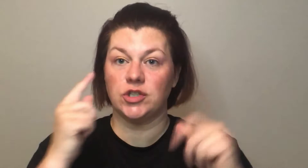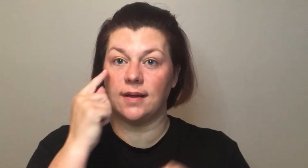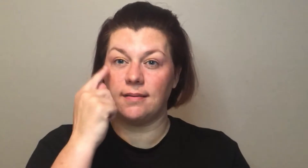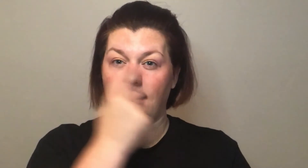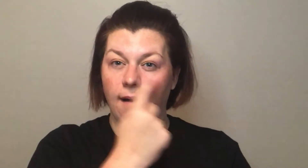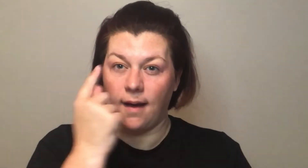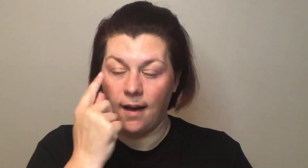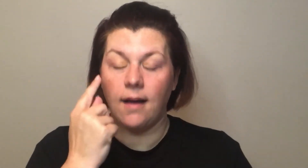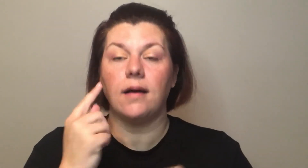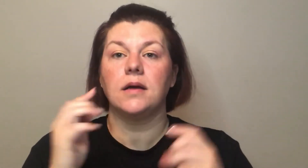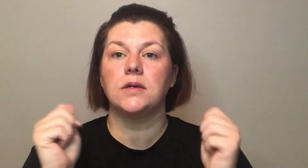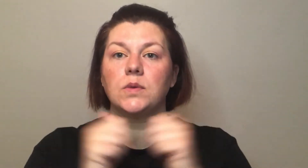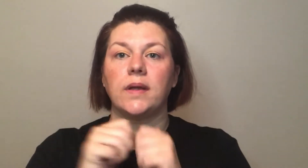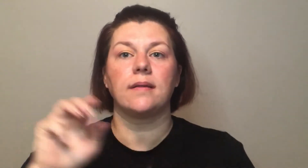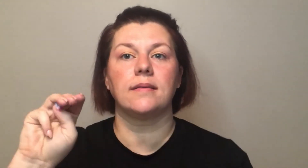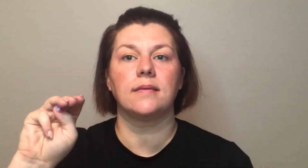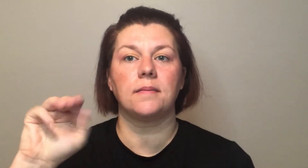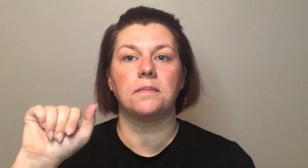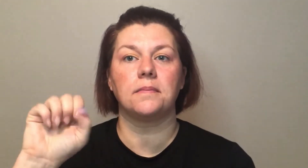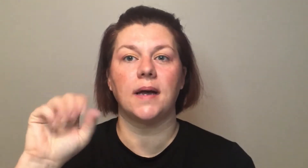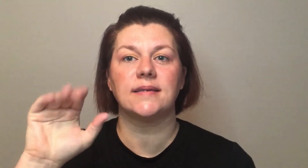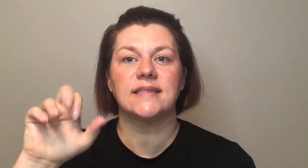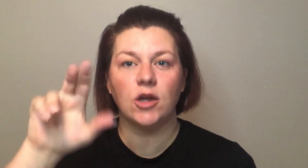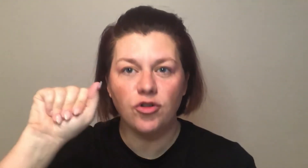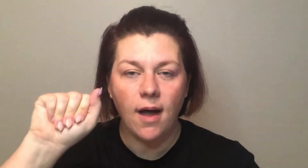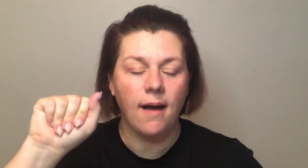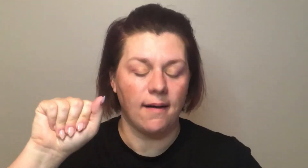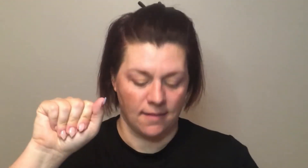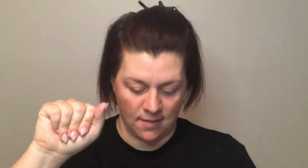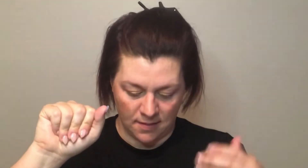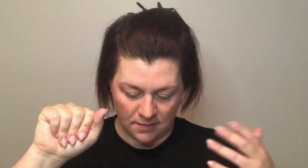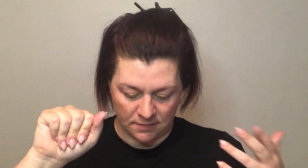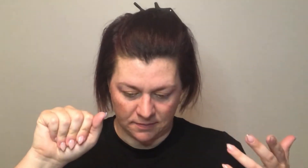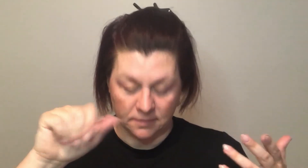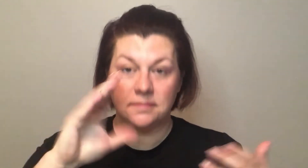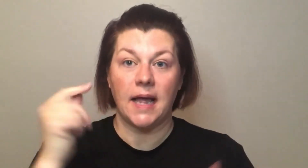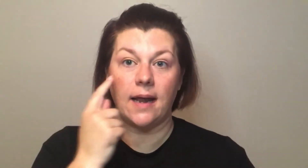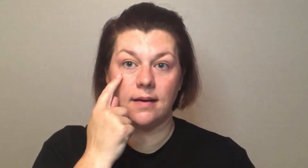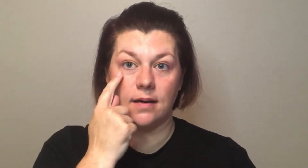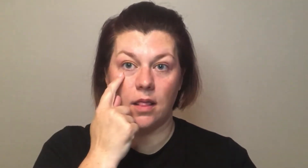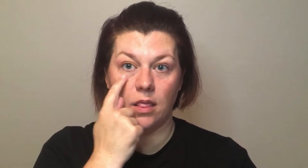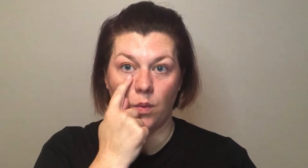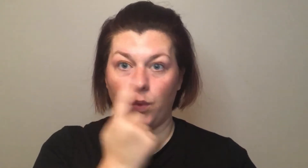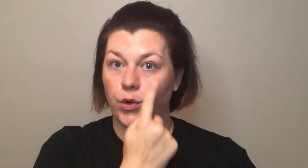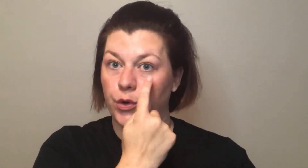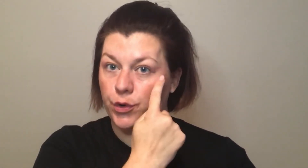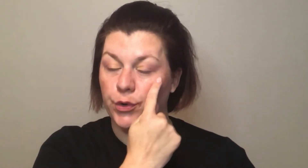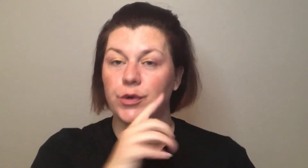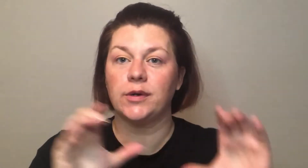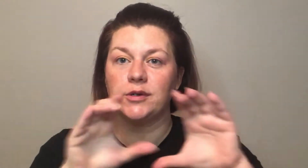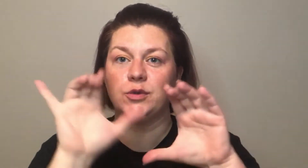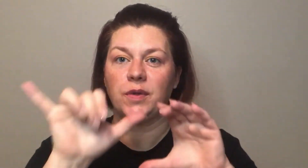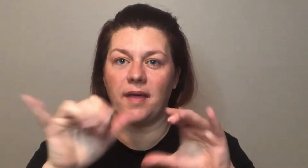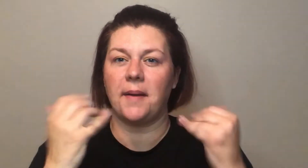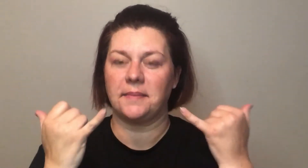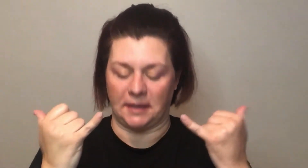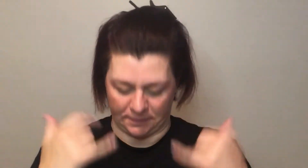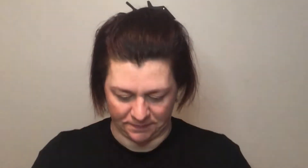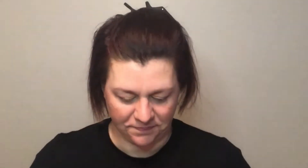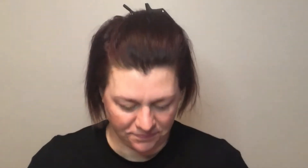All right, now I'm gonna finish the eye. I'm gonna add some mascara and finish the lower lash line as well.